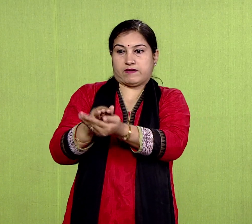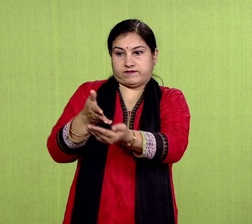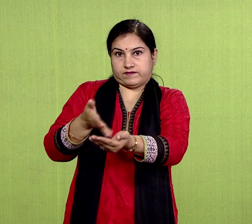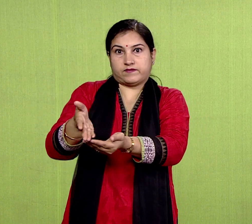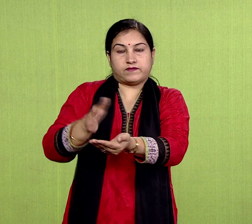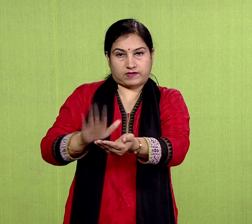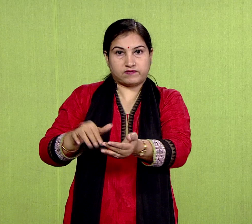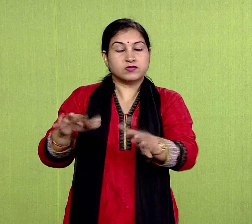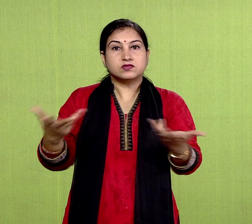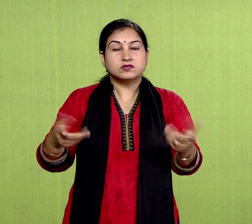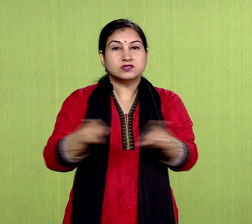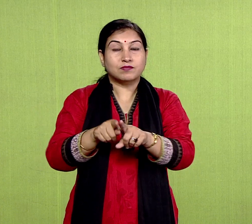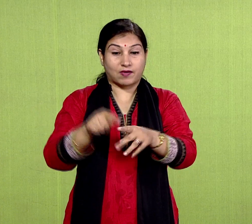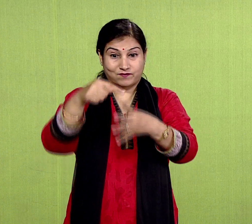like the four Vedas,